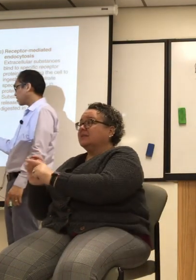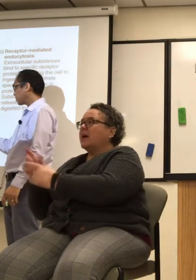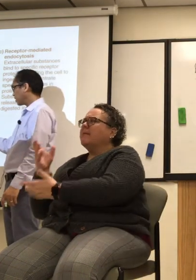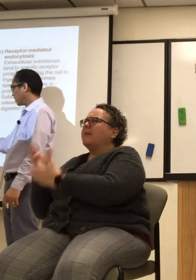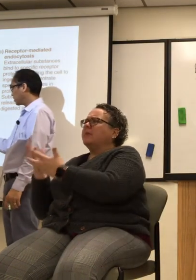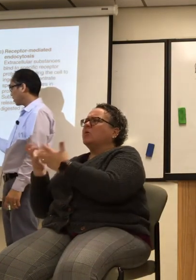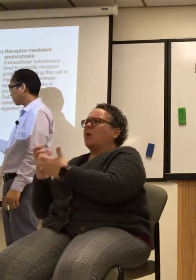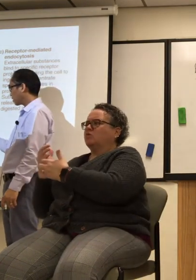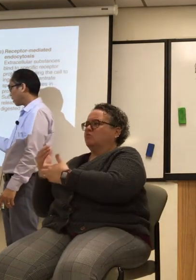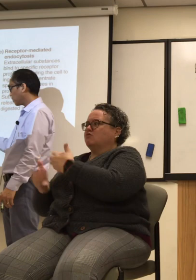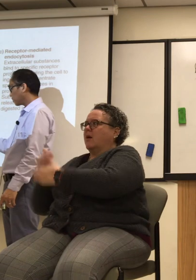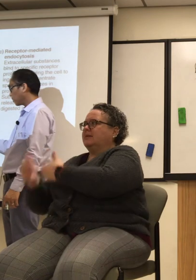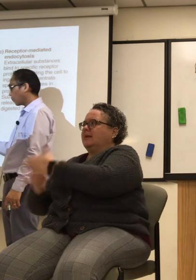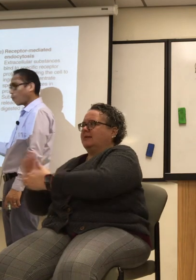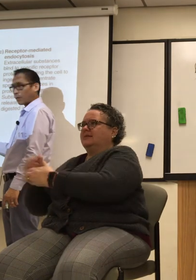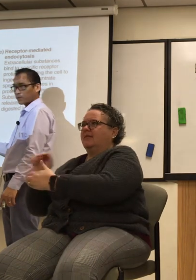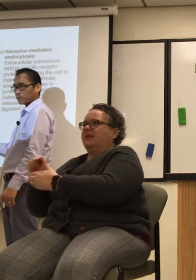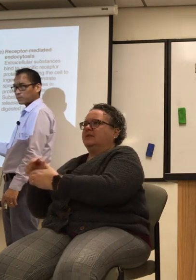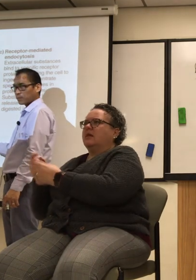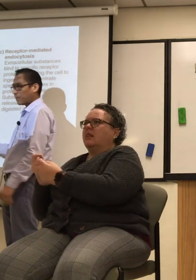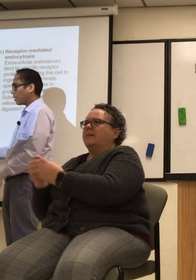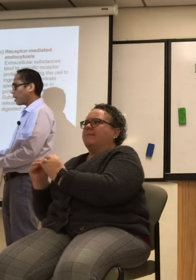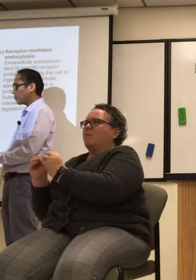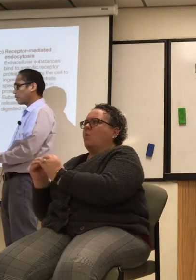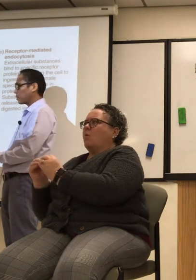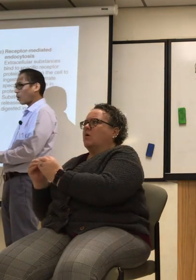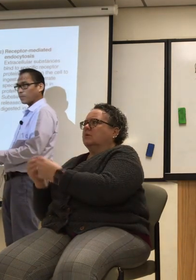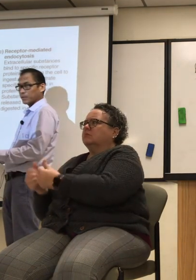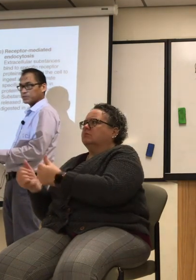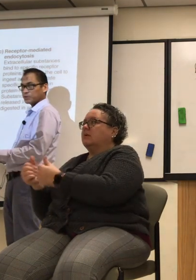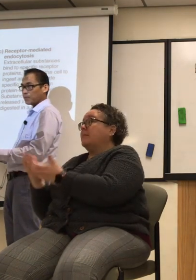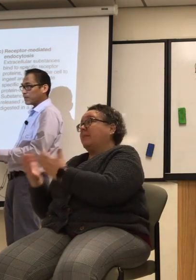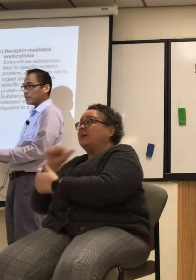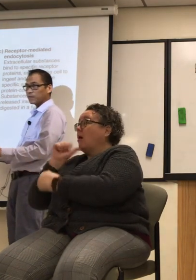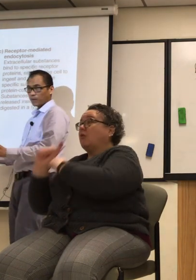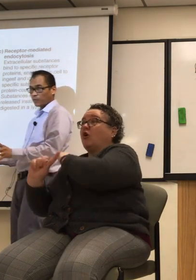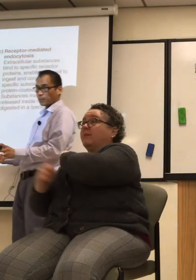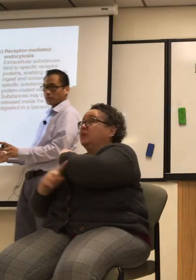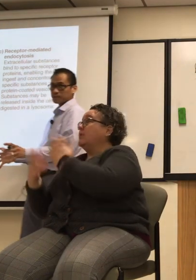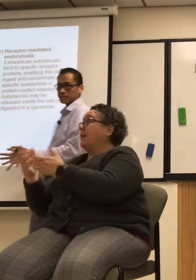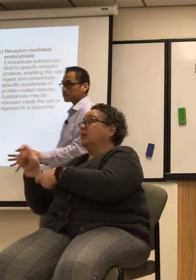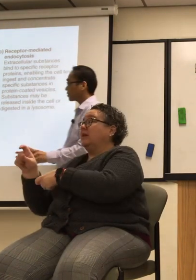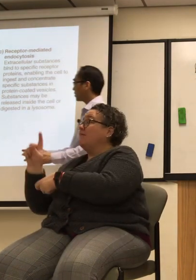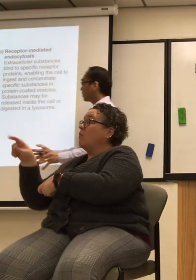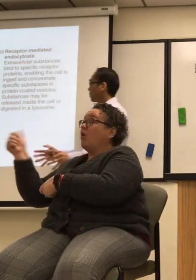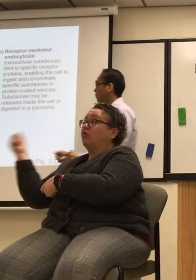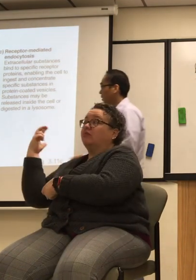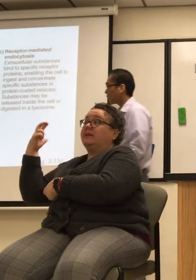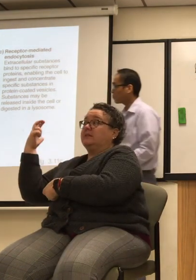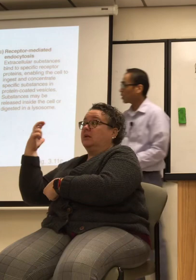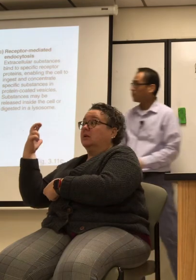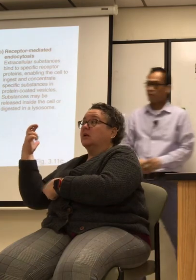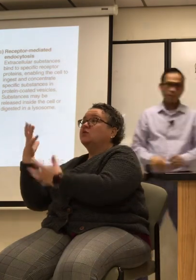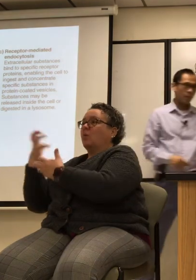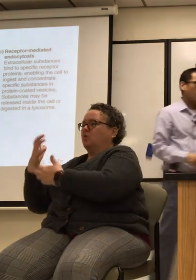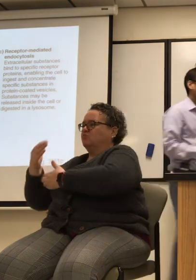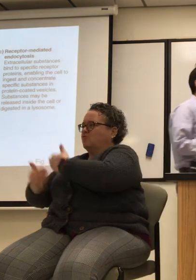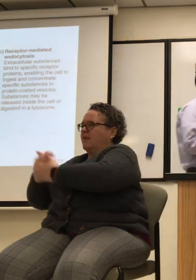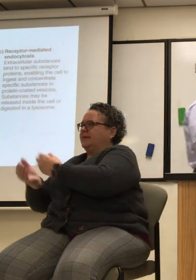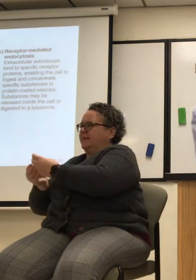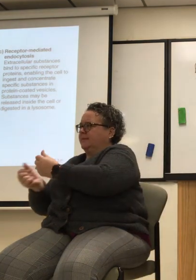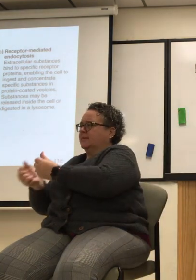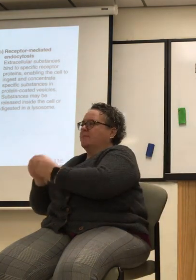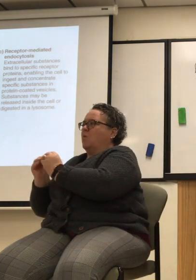to process these solutes a little more. It may not be garbage. You may need it for other purposes. Okay. But they're